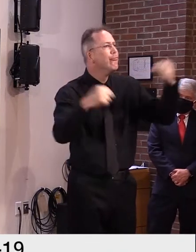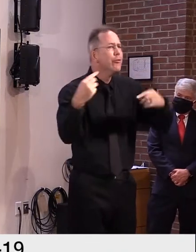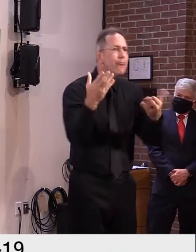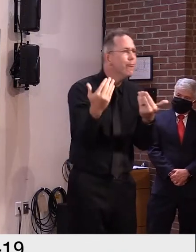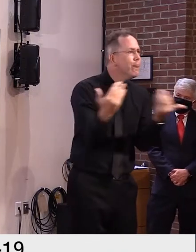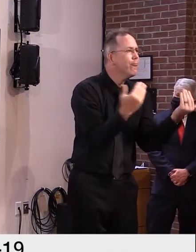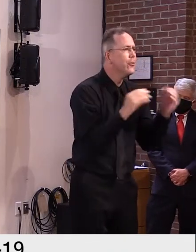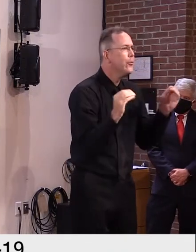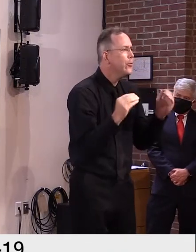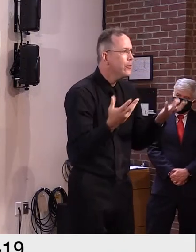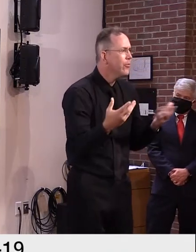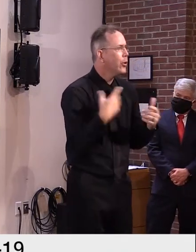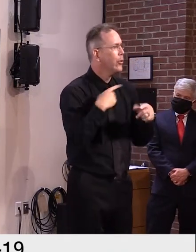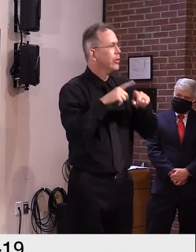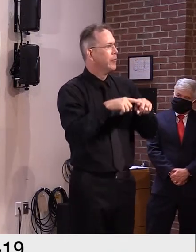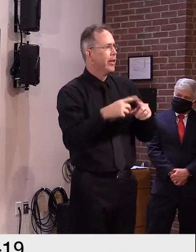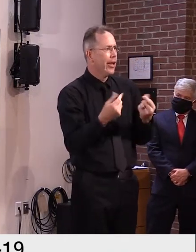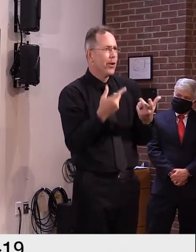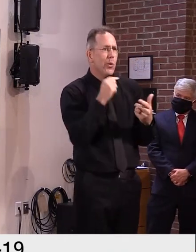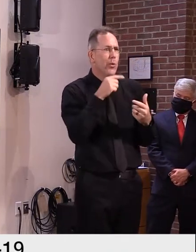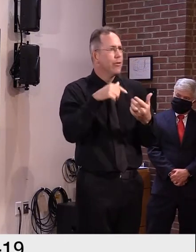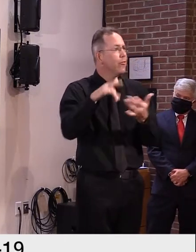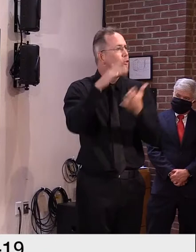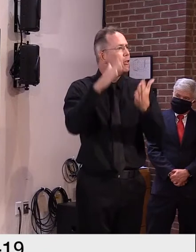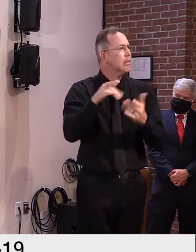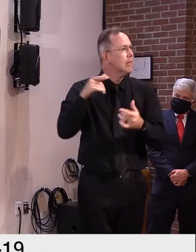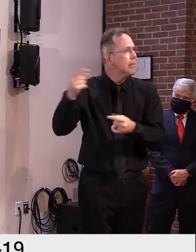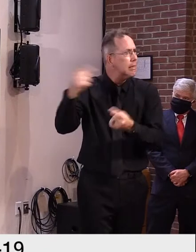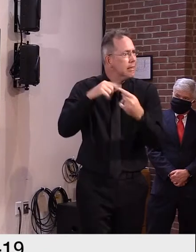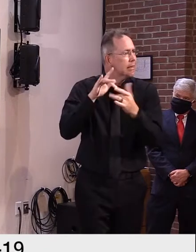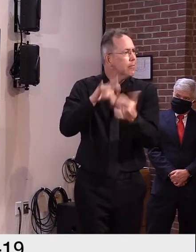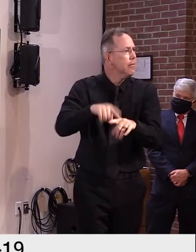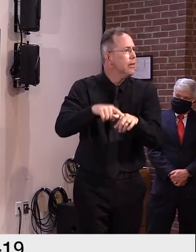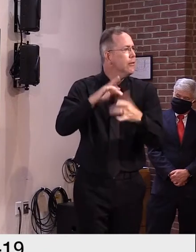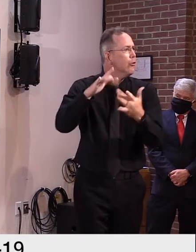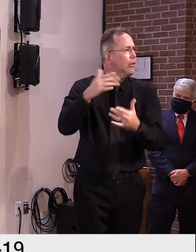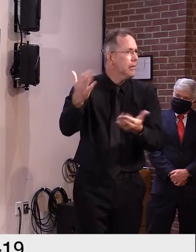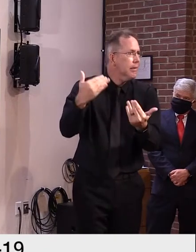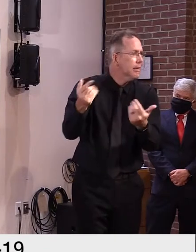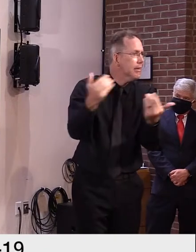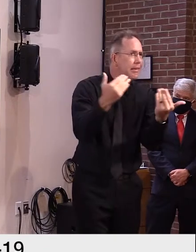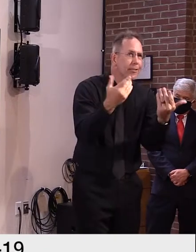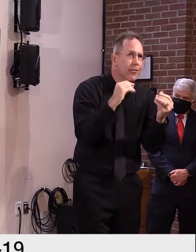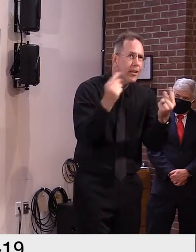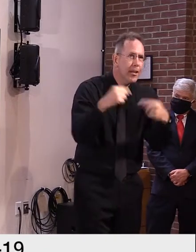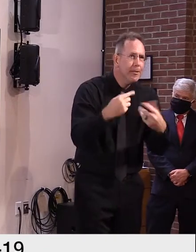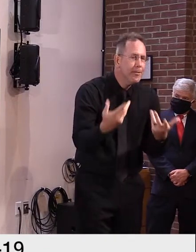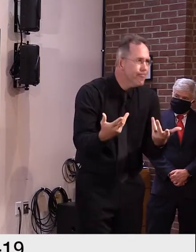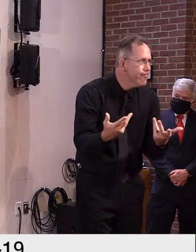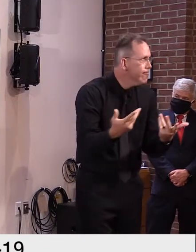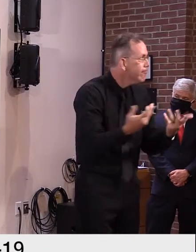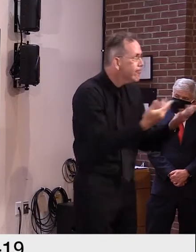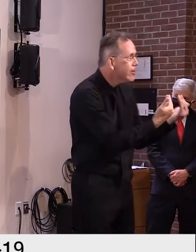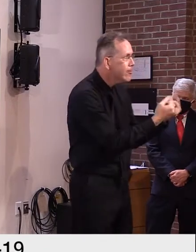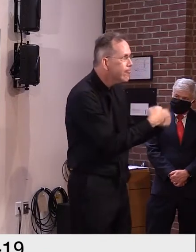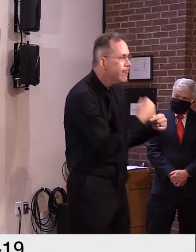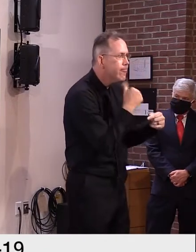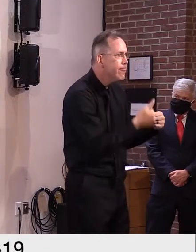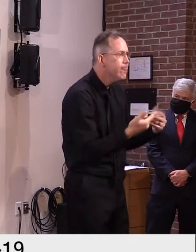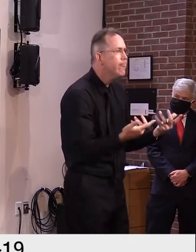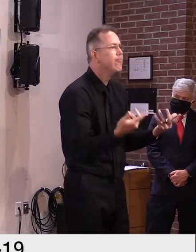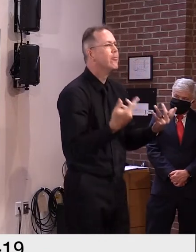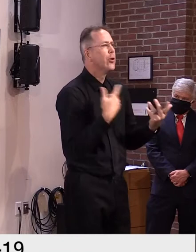really important to us. It's one of our largest sectors. And that's having an effect on the hospitality sector in